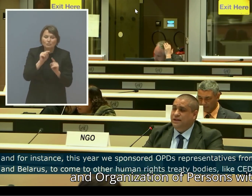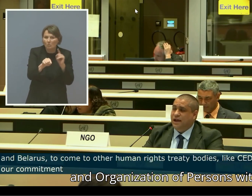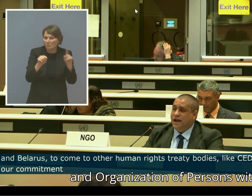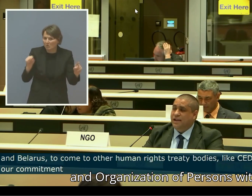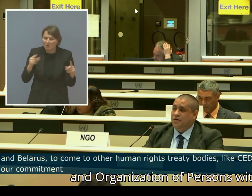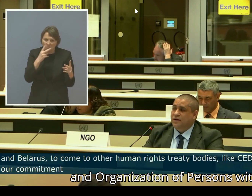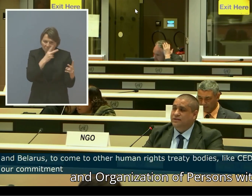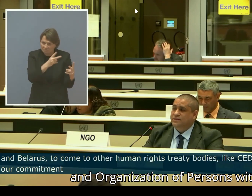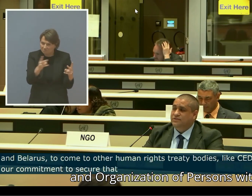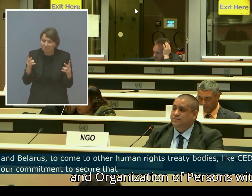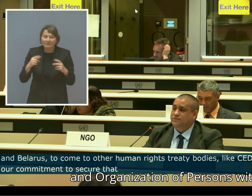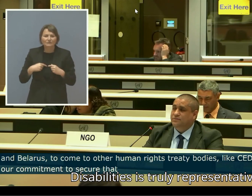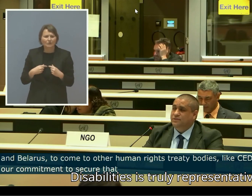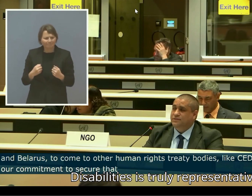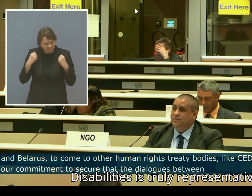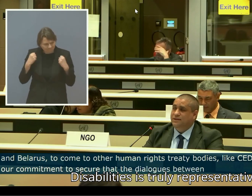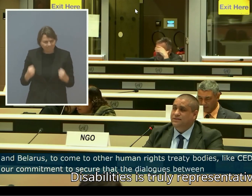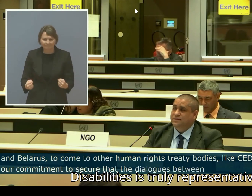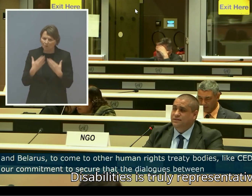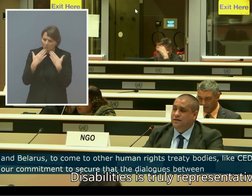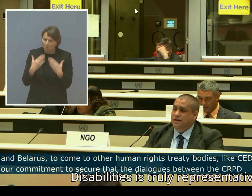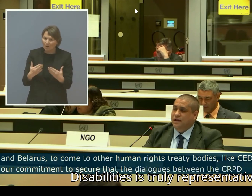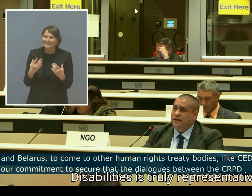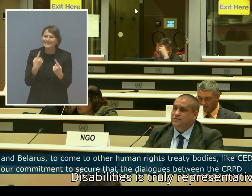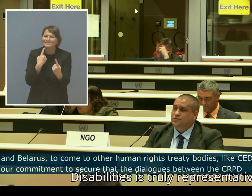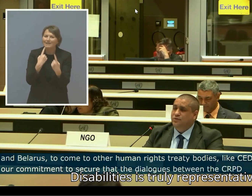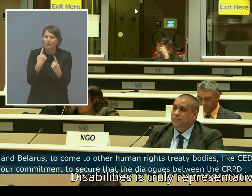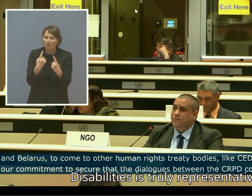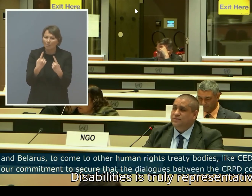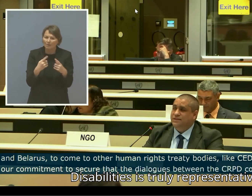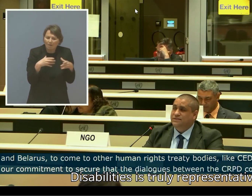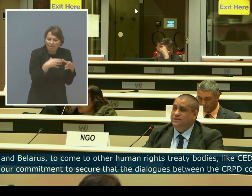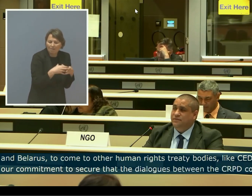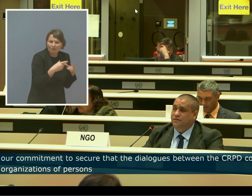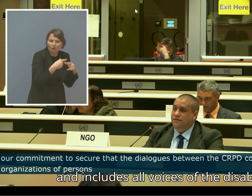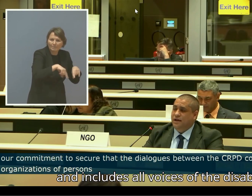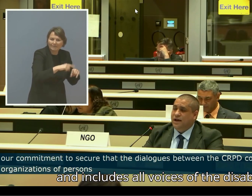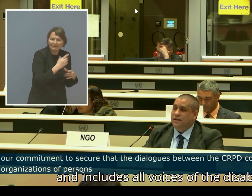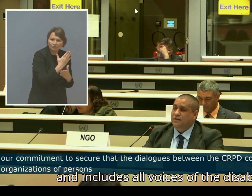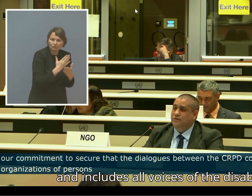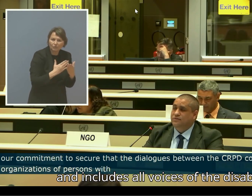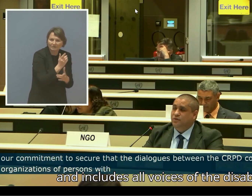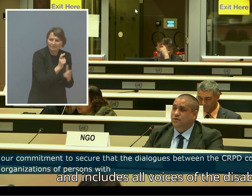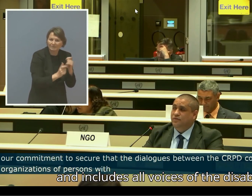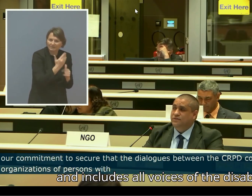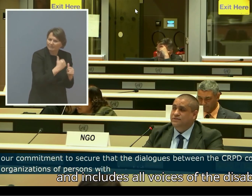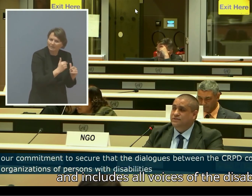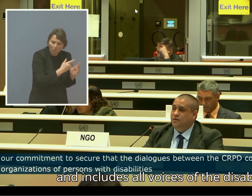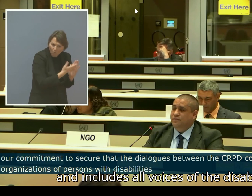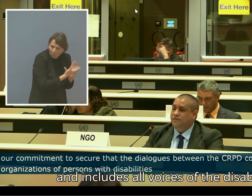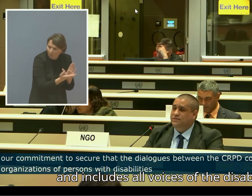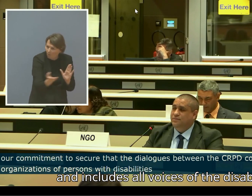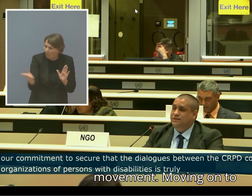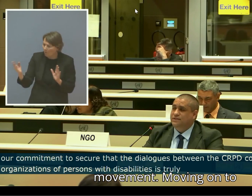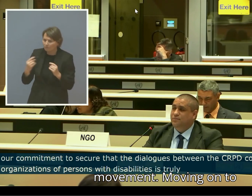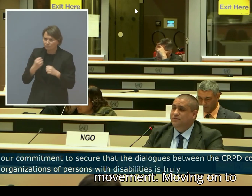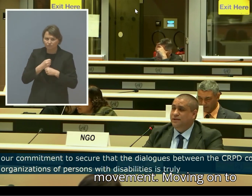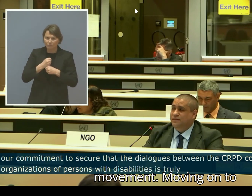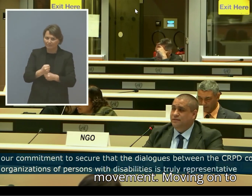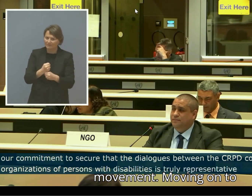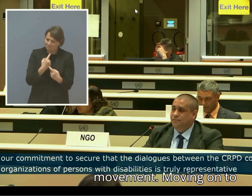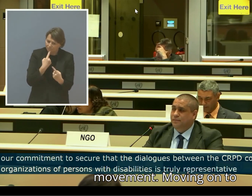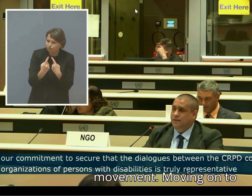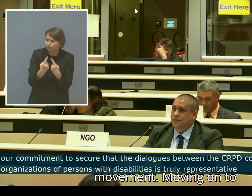committee and Organization of Persons with Disabilities is truly representative and includes all voices of the disability